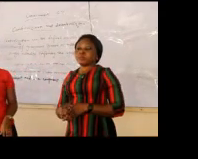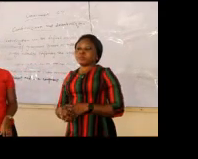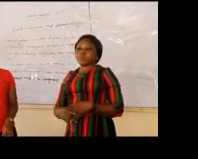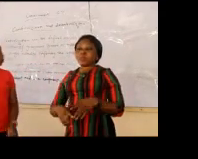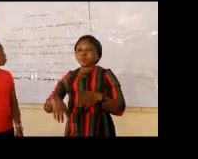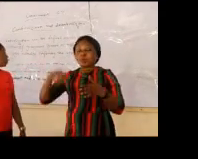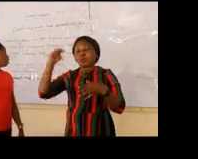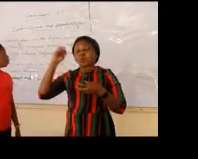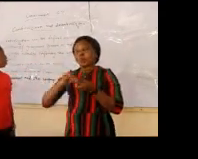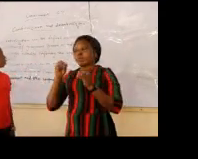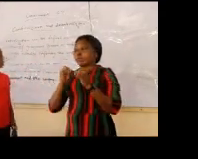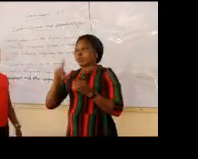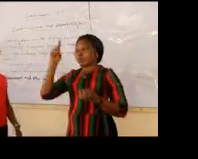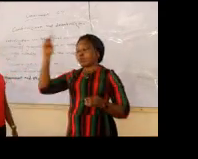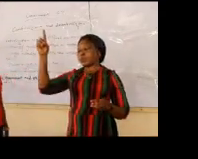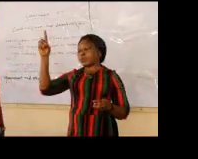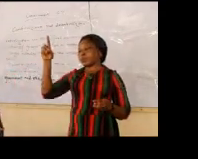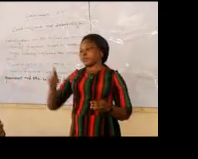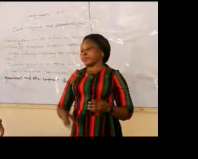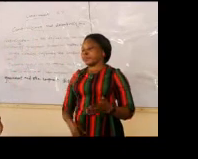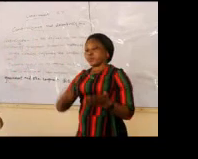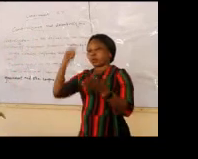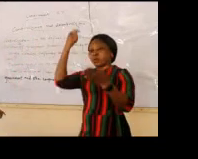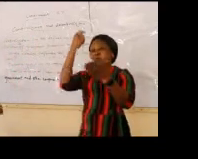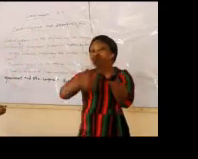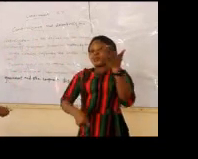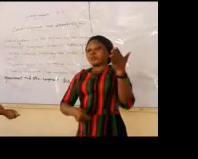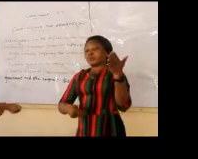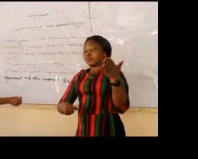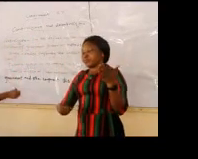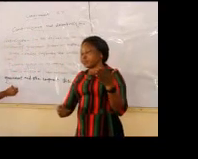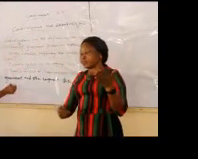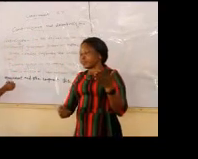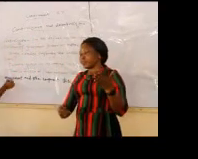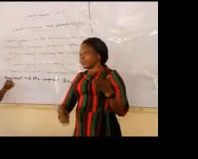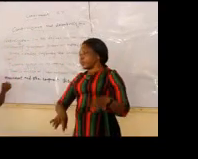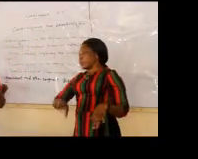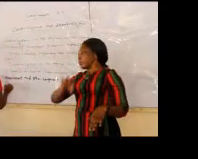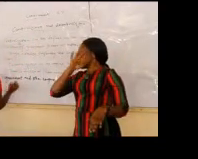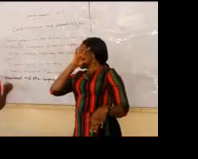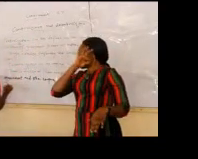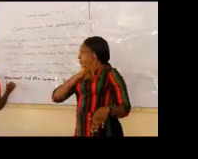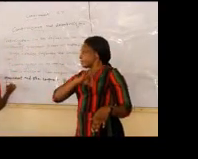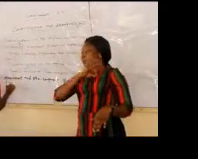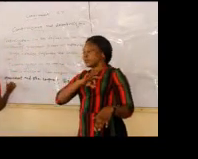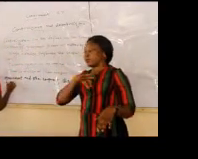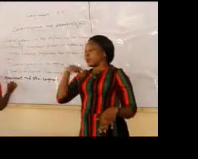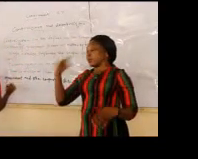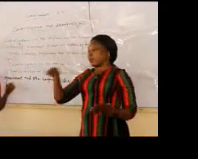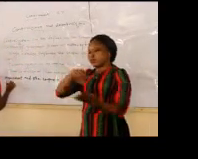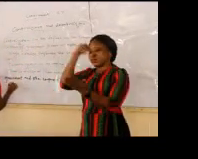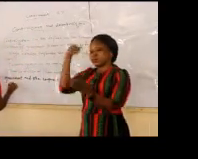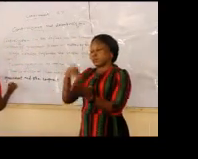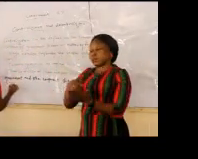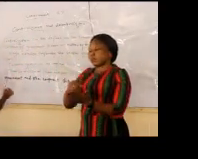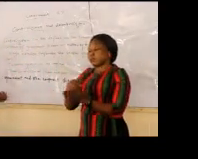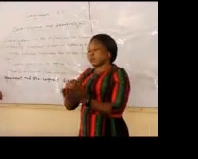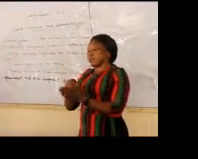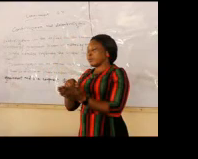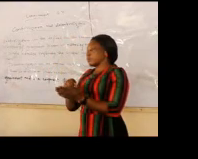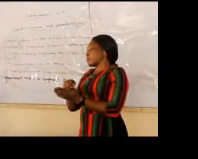costs is one of the advantages of a centralized administration.